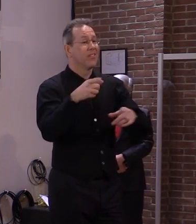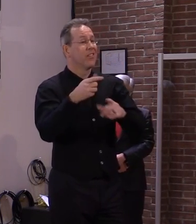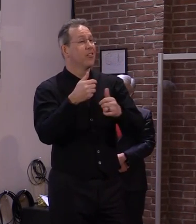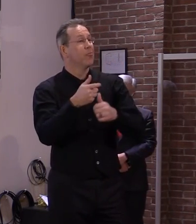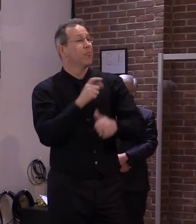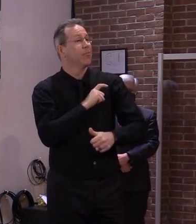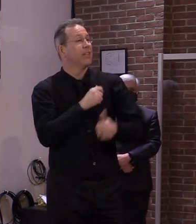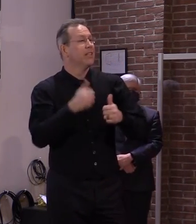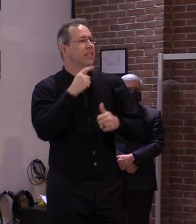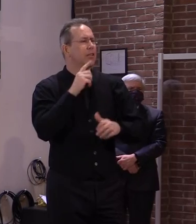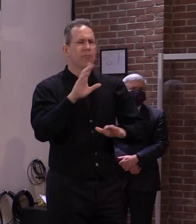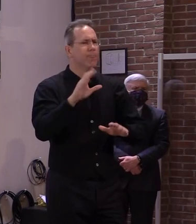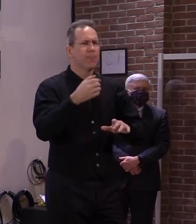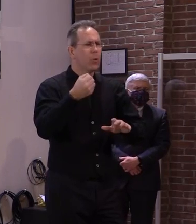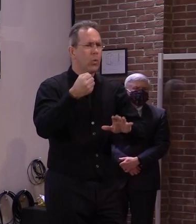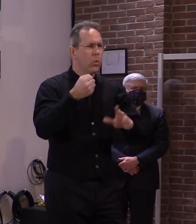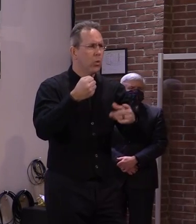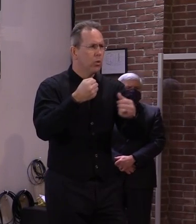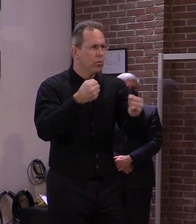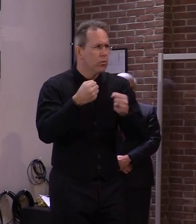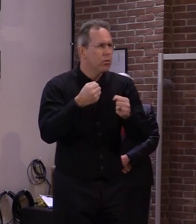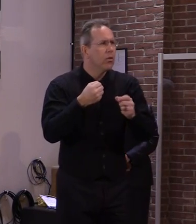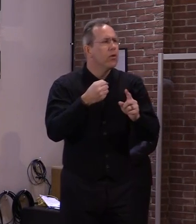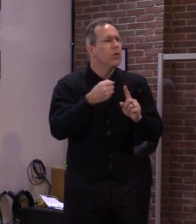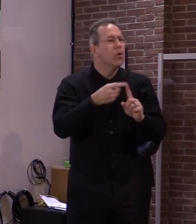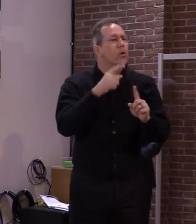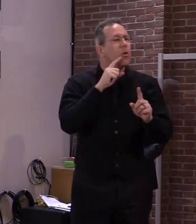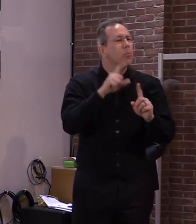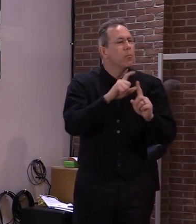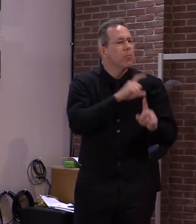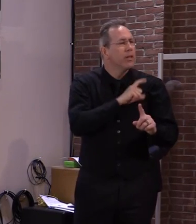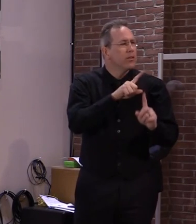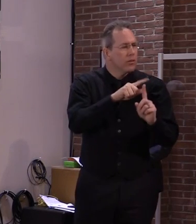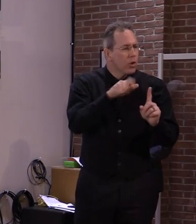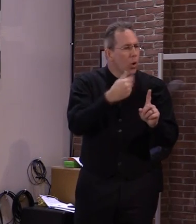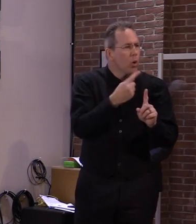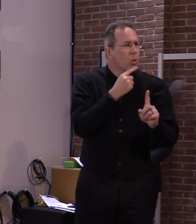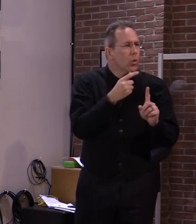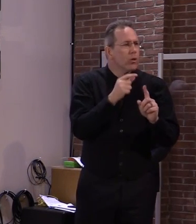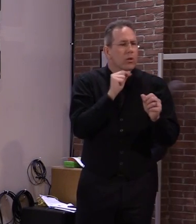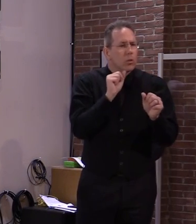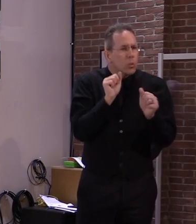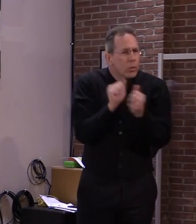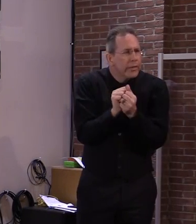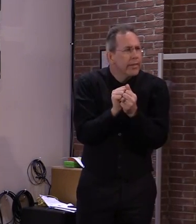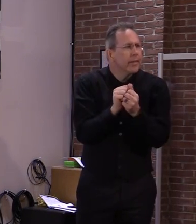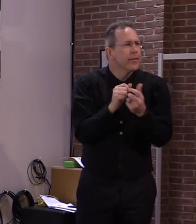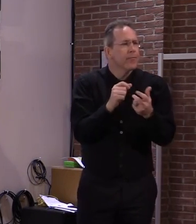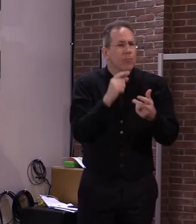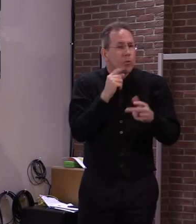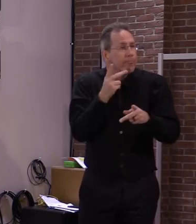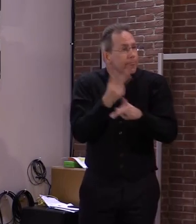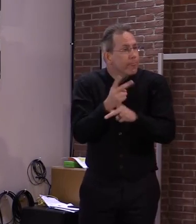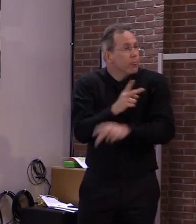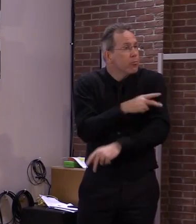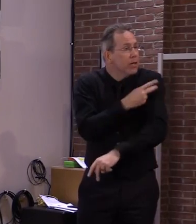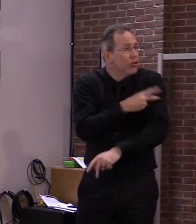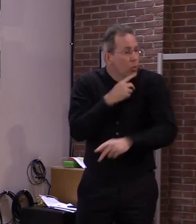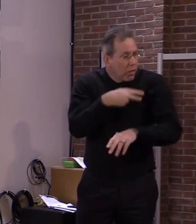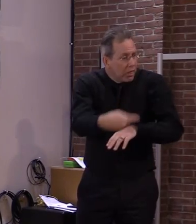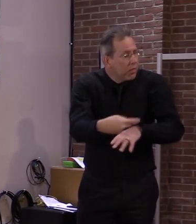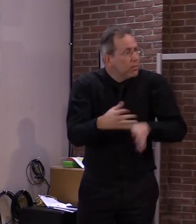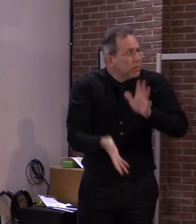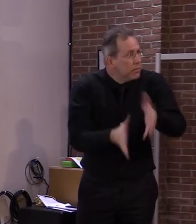police is folks that are regularly assisting with either patient care, movement,